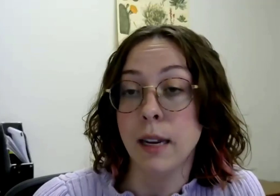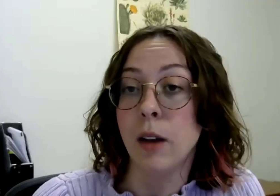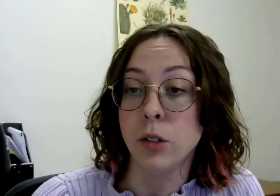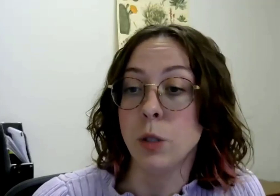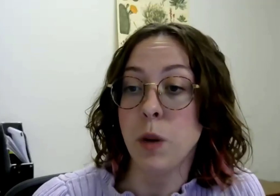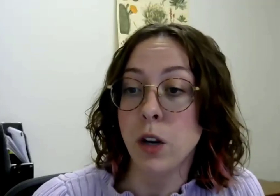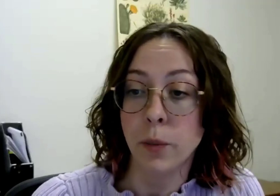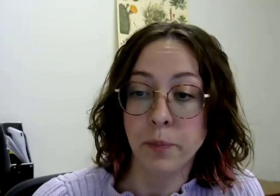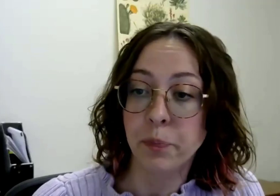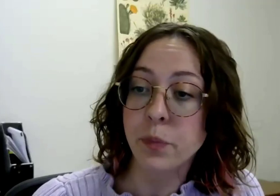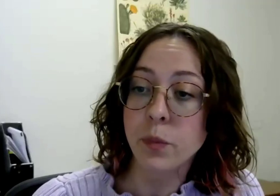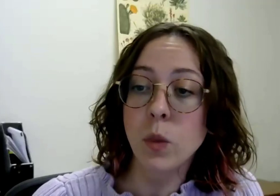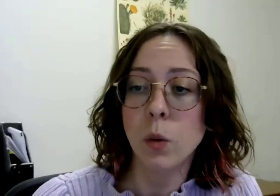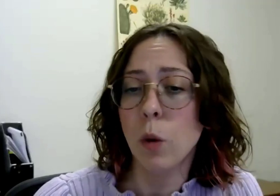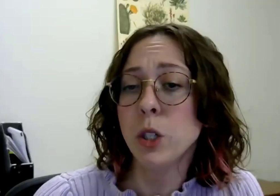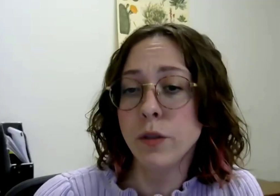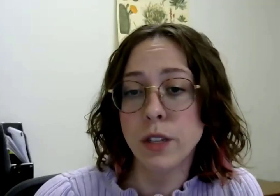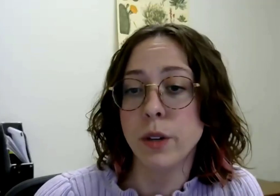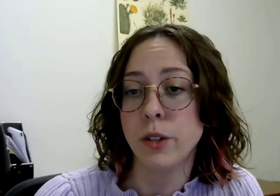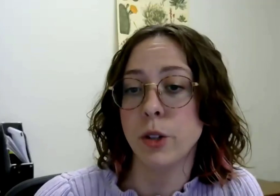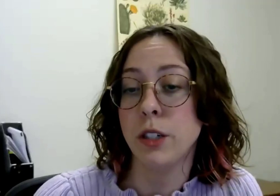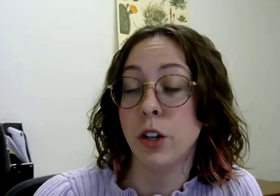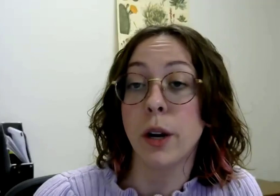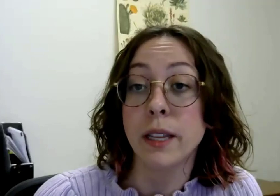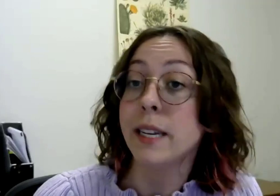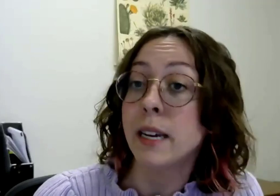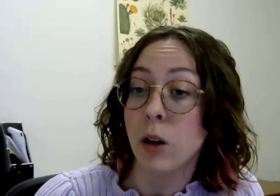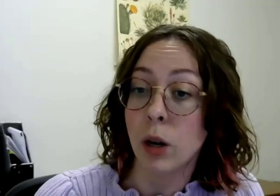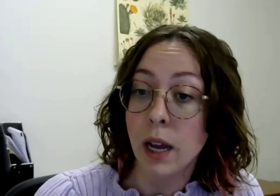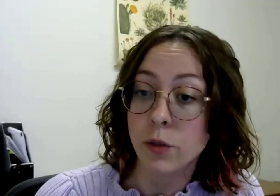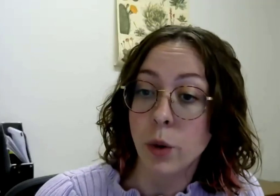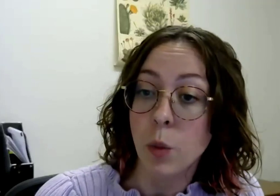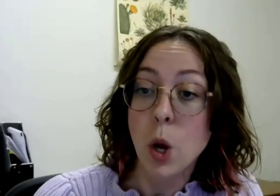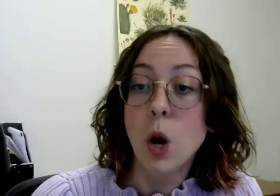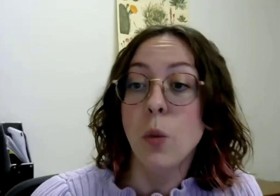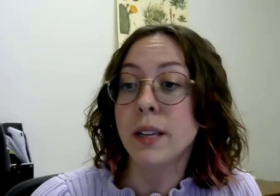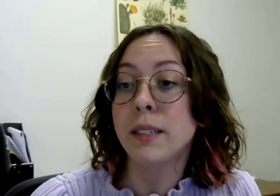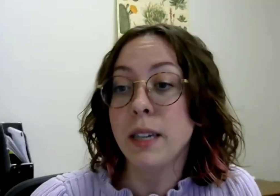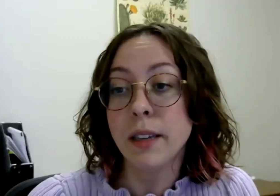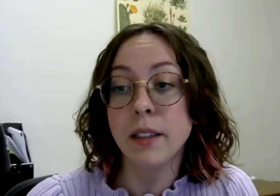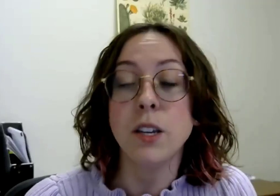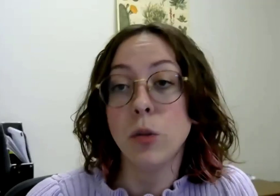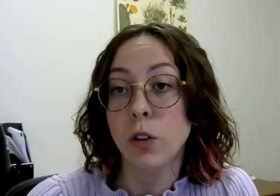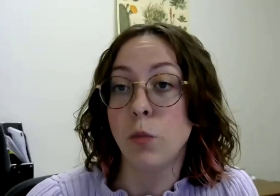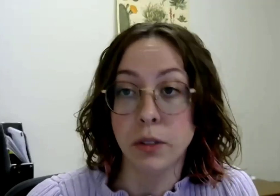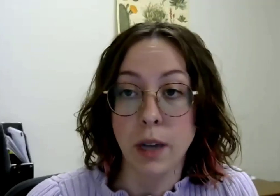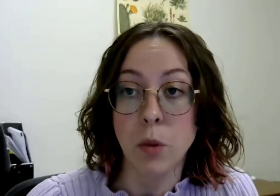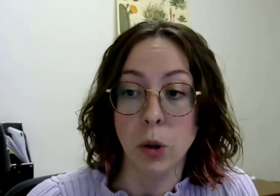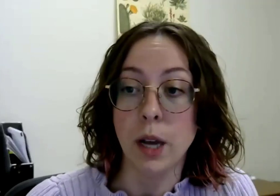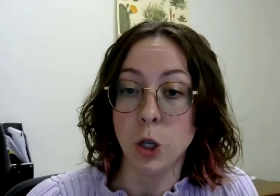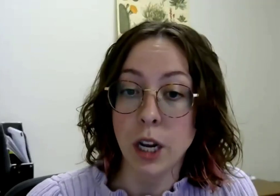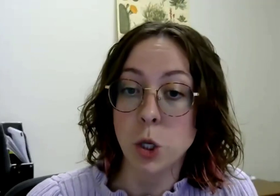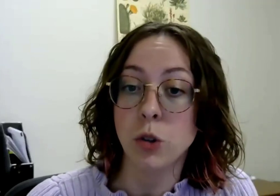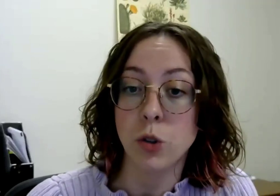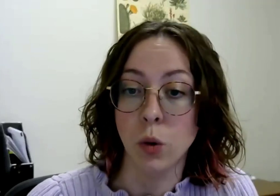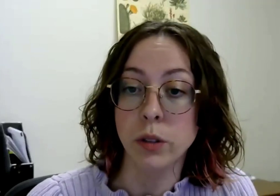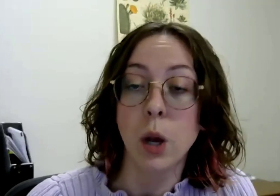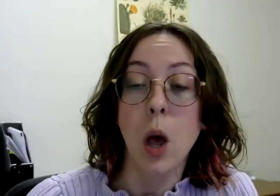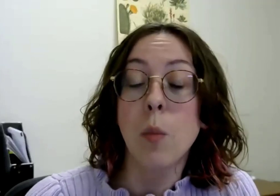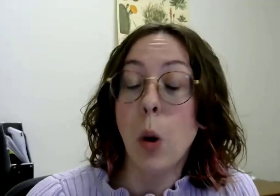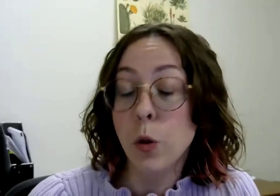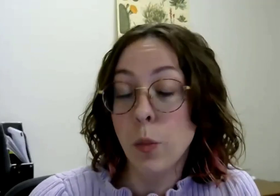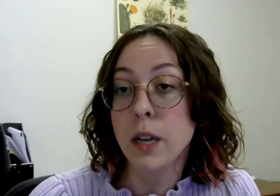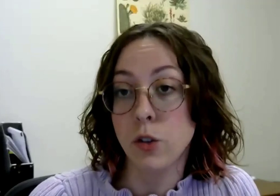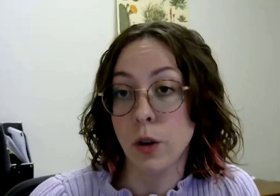learn as an L2 speaker. While much of this research is occurring in the ESL classroom, we can see that the use of multimodal educational